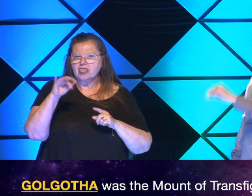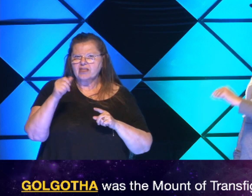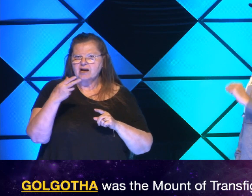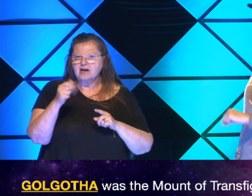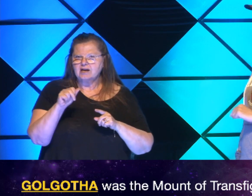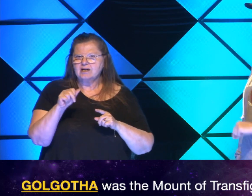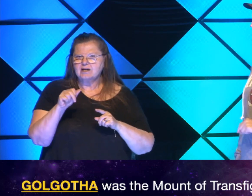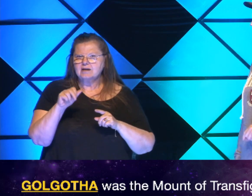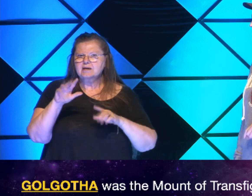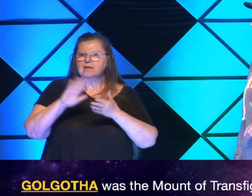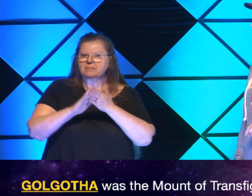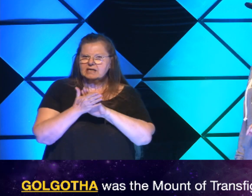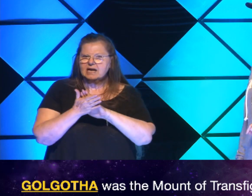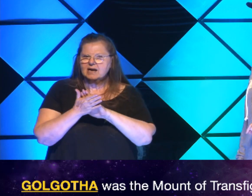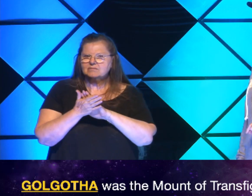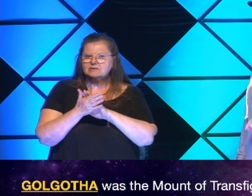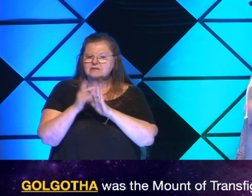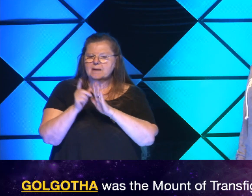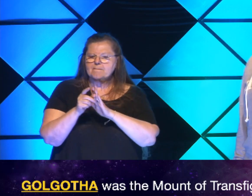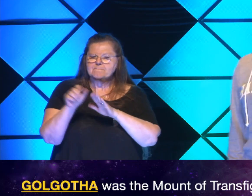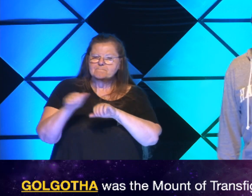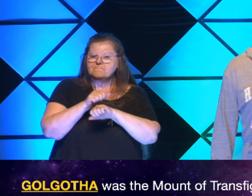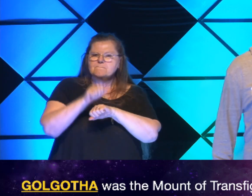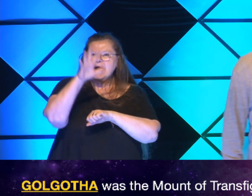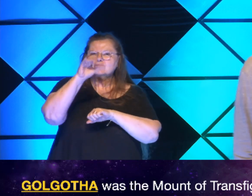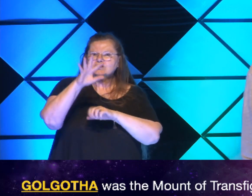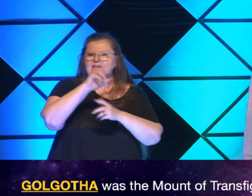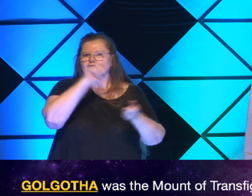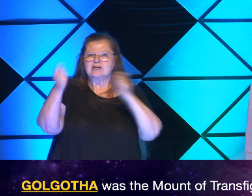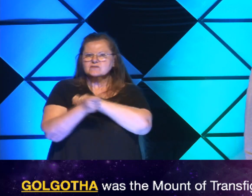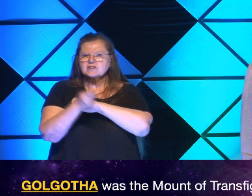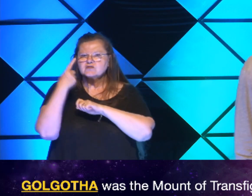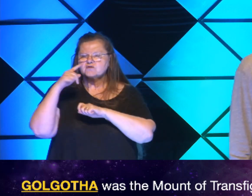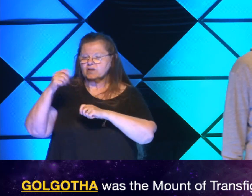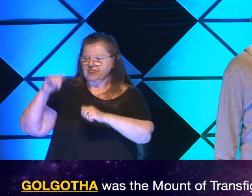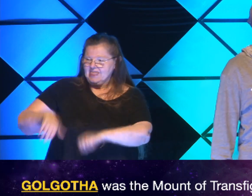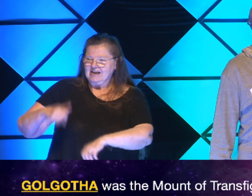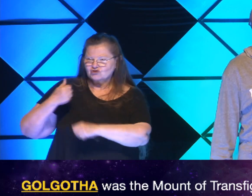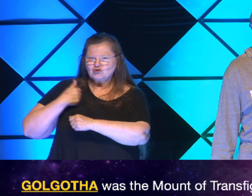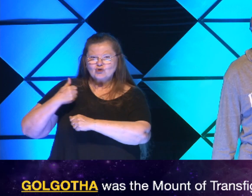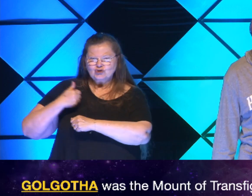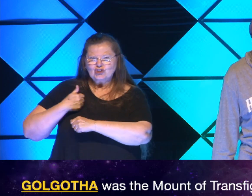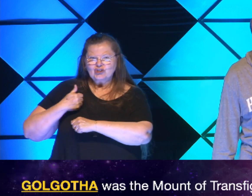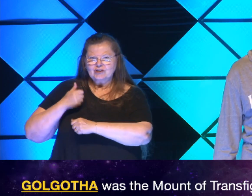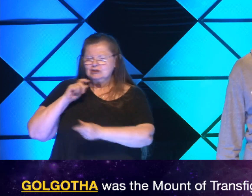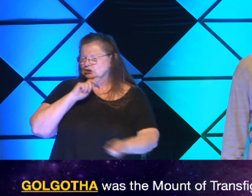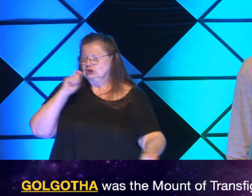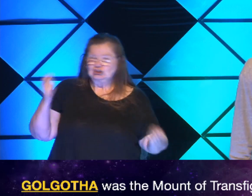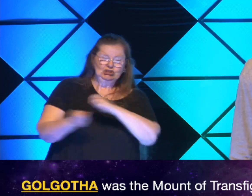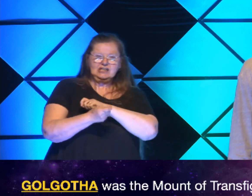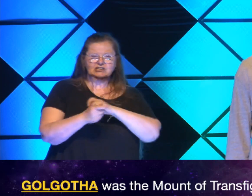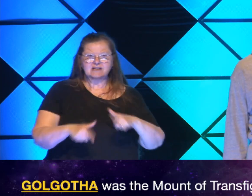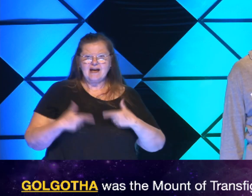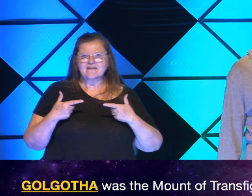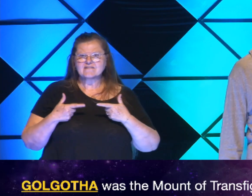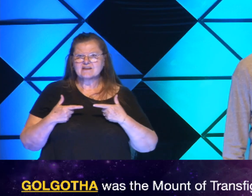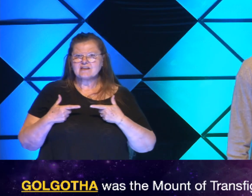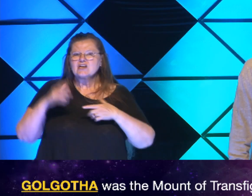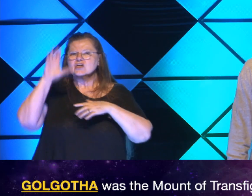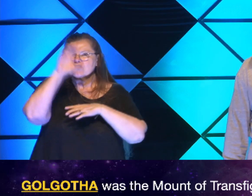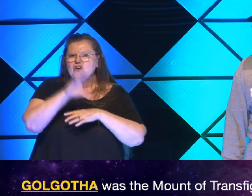Transfiguration for the Roman centurion. And what Mark is saying to us, the Golgotha, the